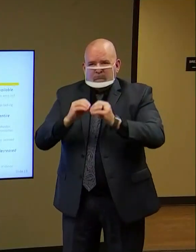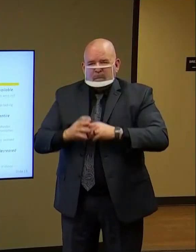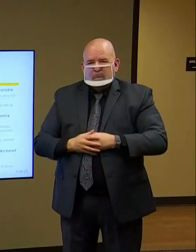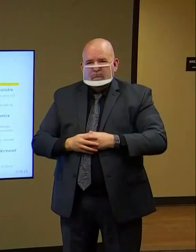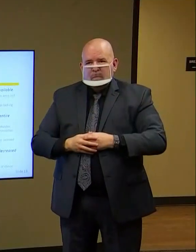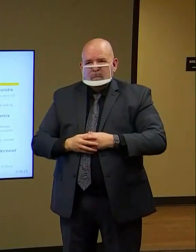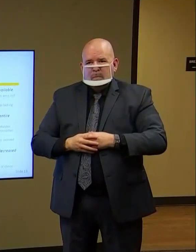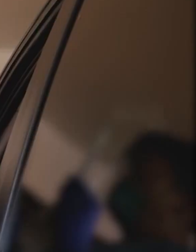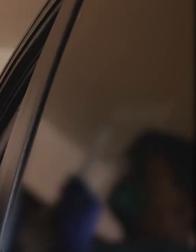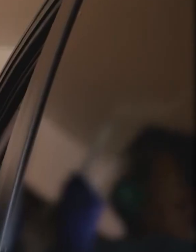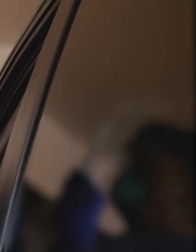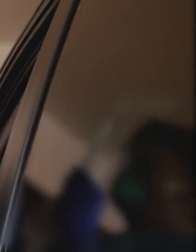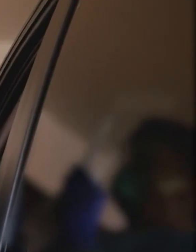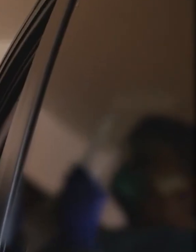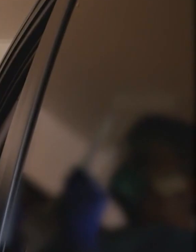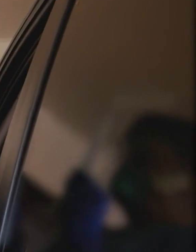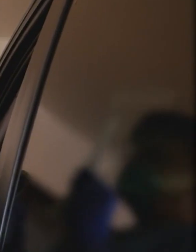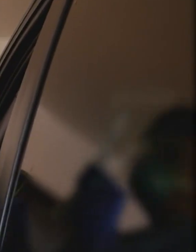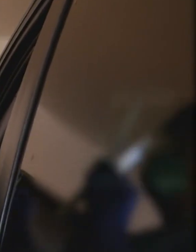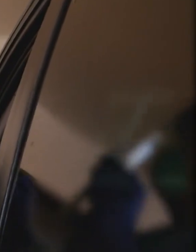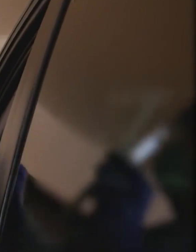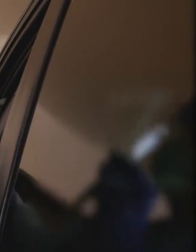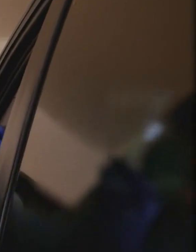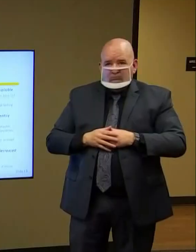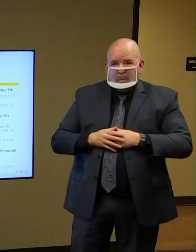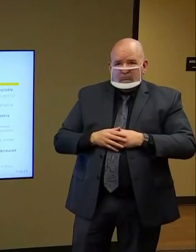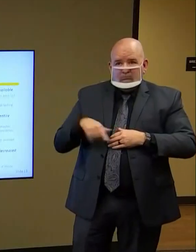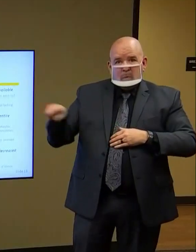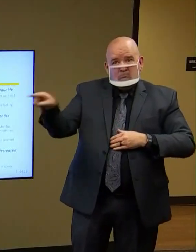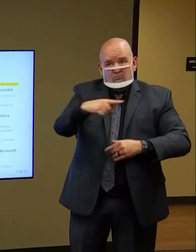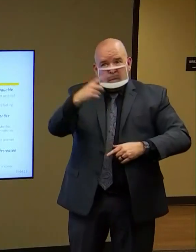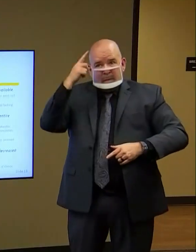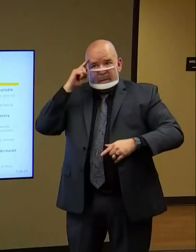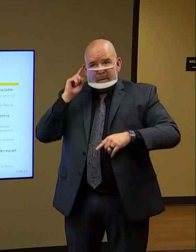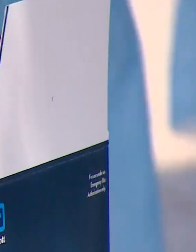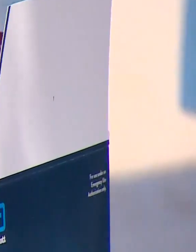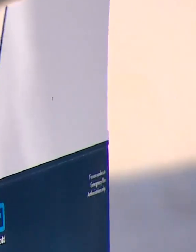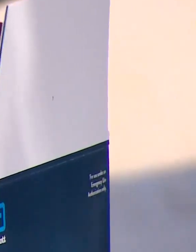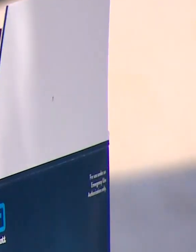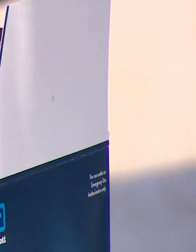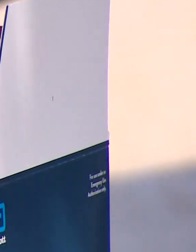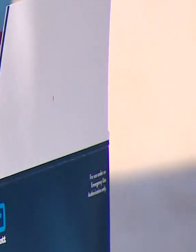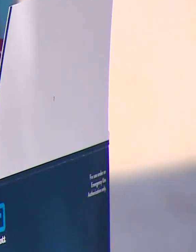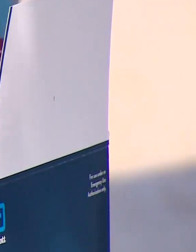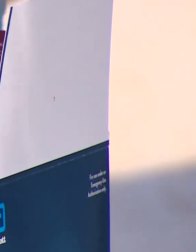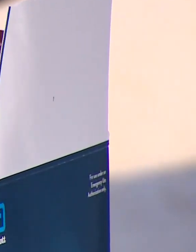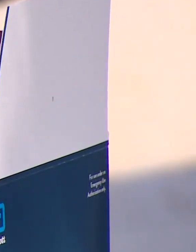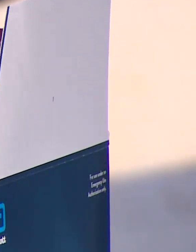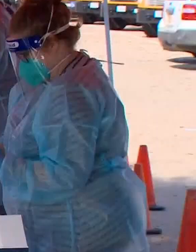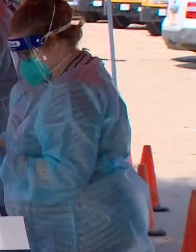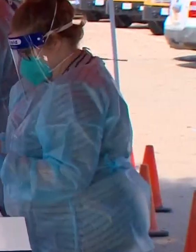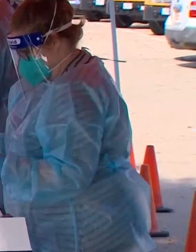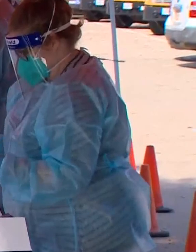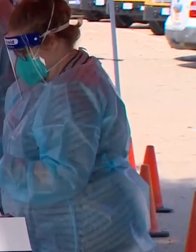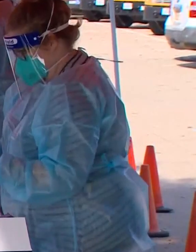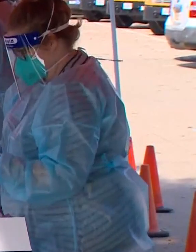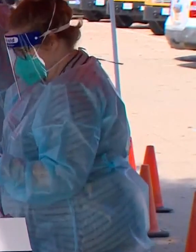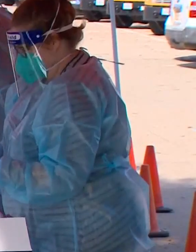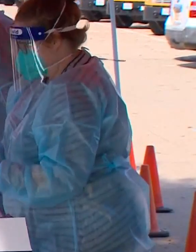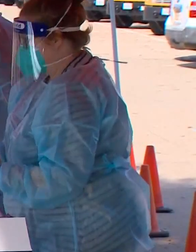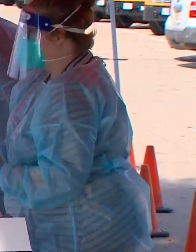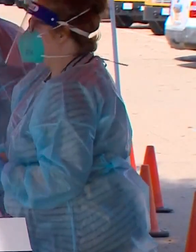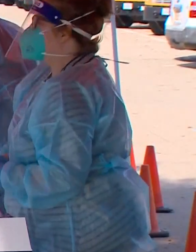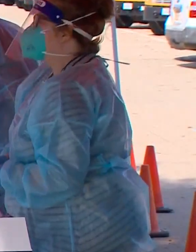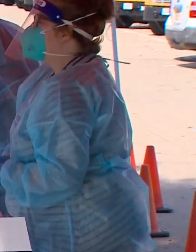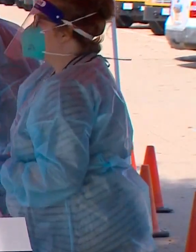there would be availability for the general public until like July to October. Doctors say we have come a long way in 9 months